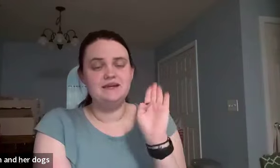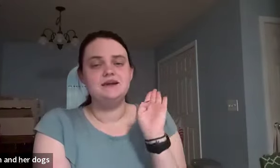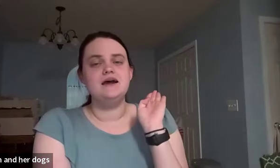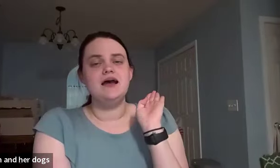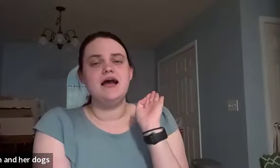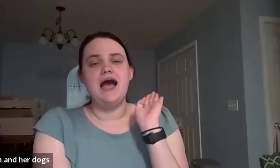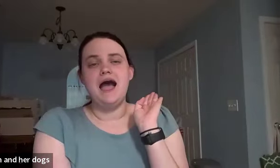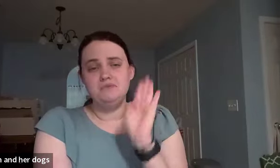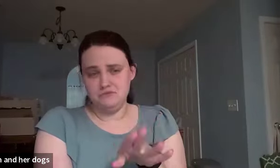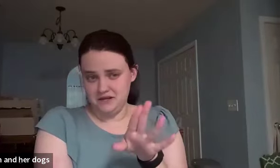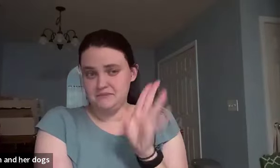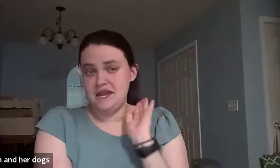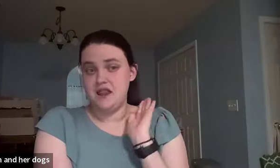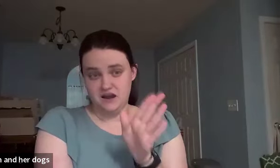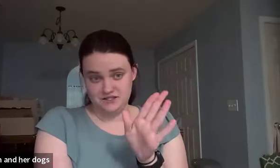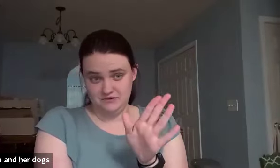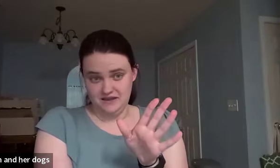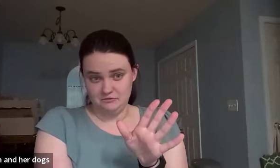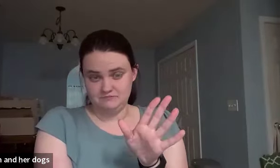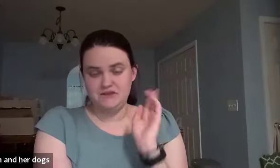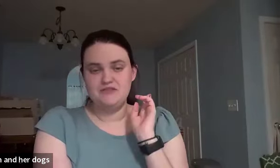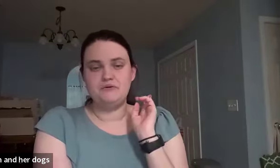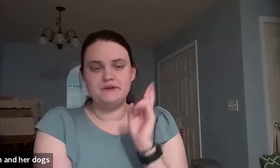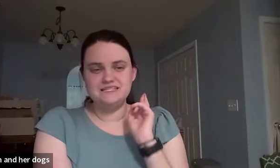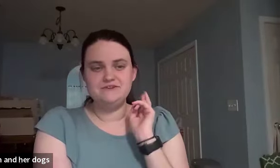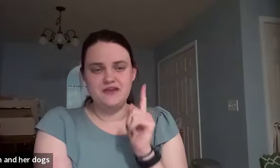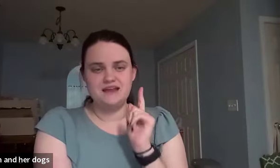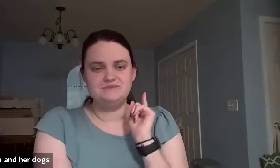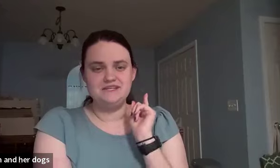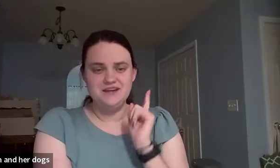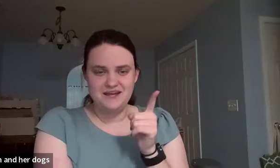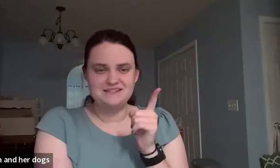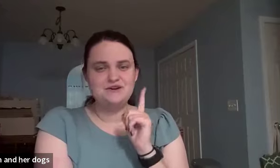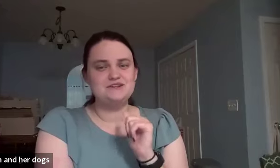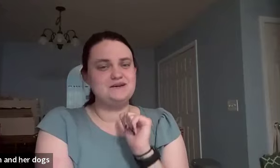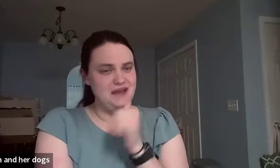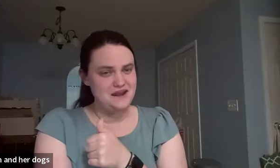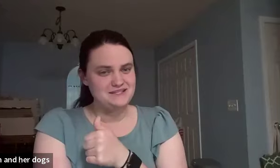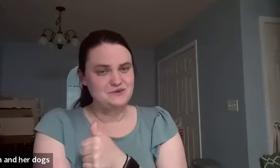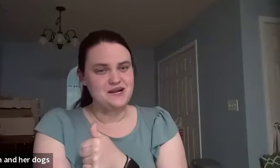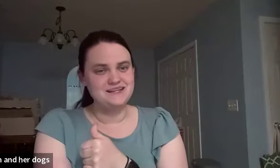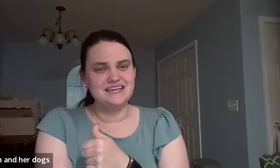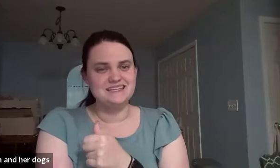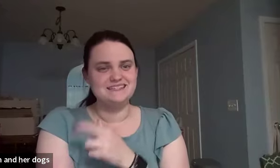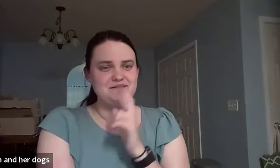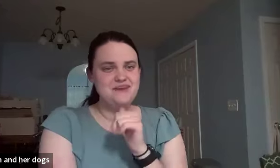B. I'm going to recommend not doing that one. And the reason for that is because there are some not nice words and some